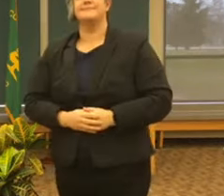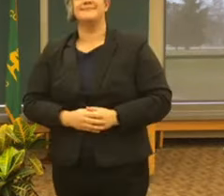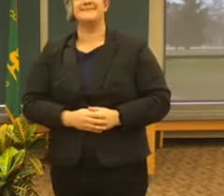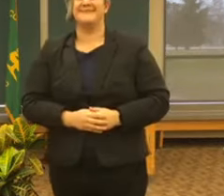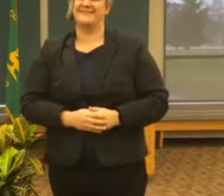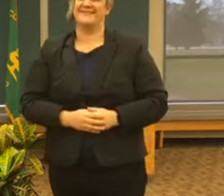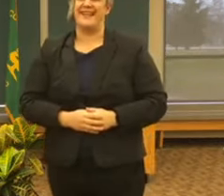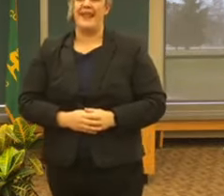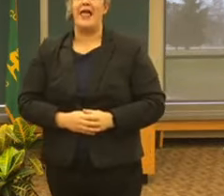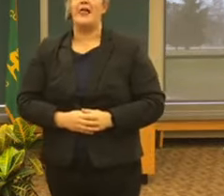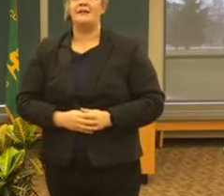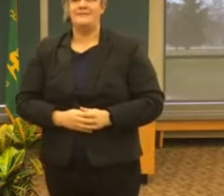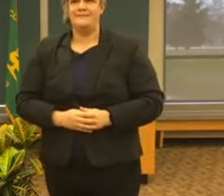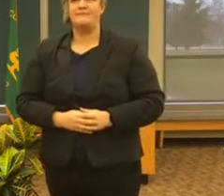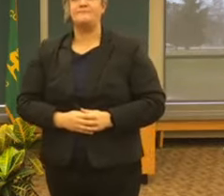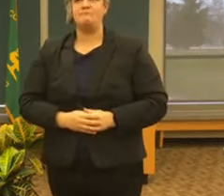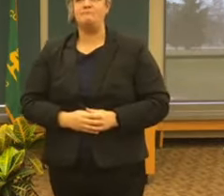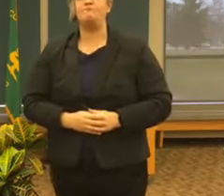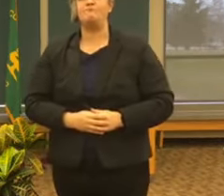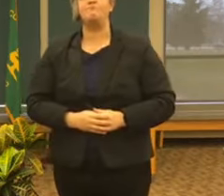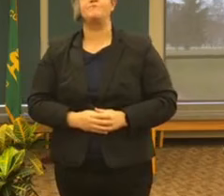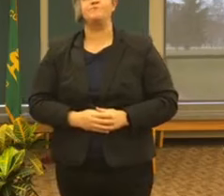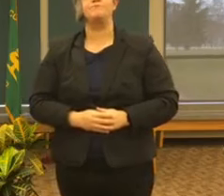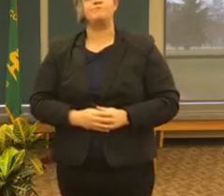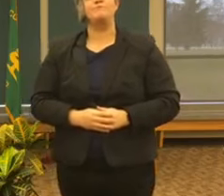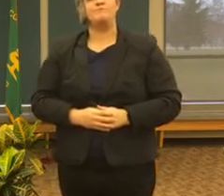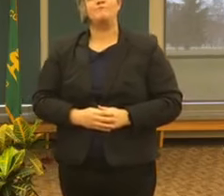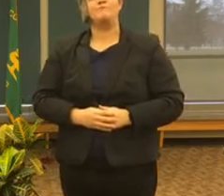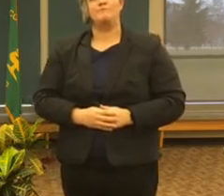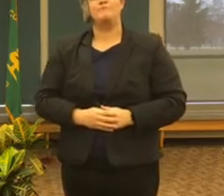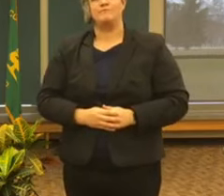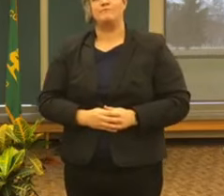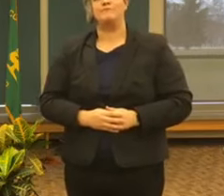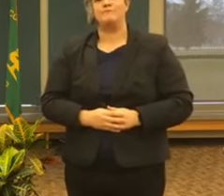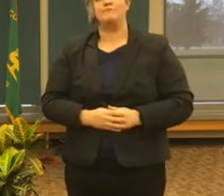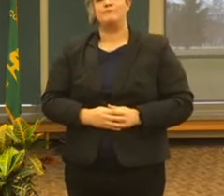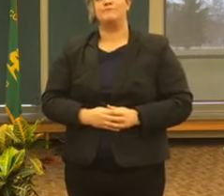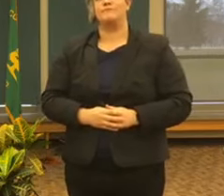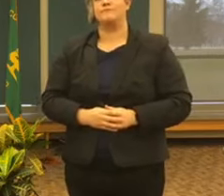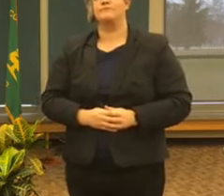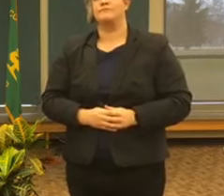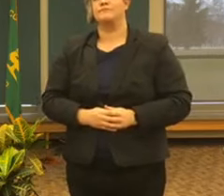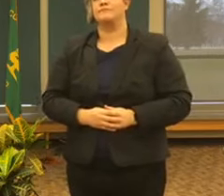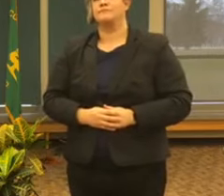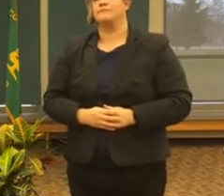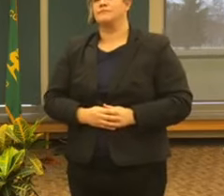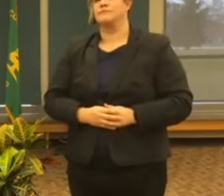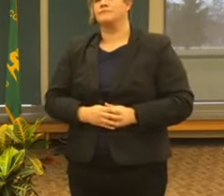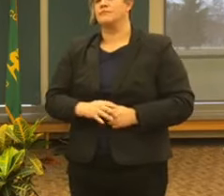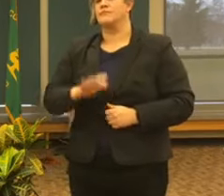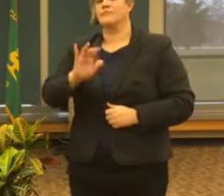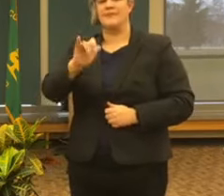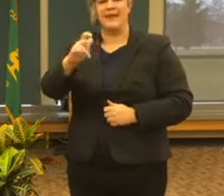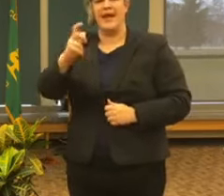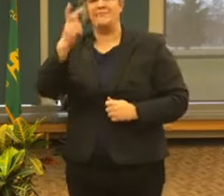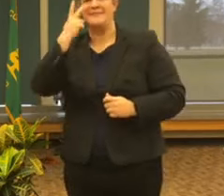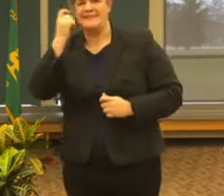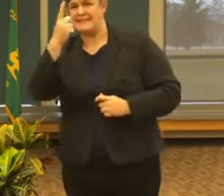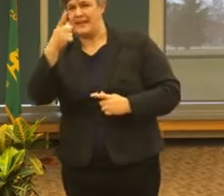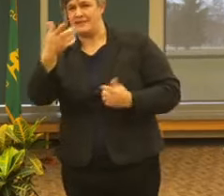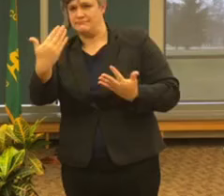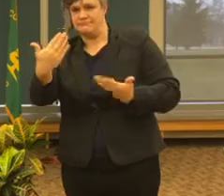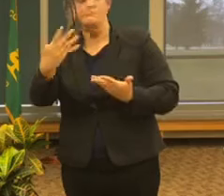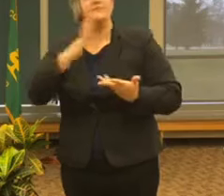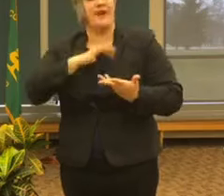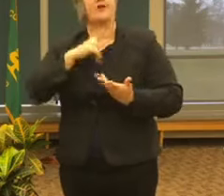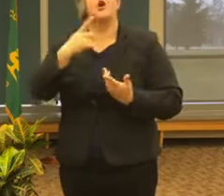order? Well, that's the sheriff. Okay, yes, thank you. So I'm getting the